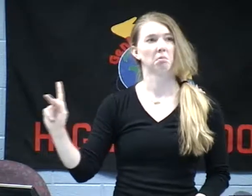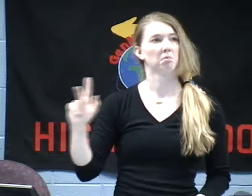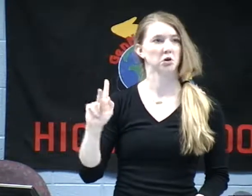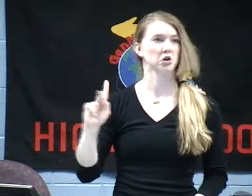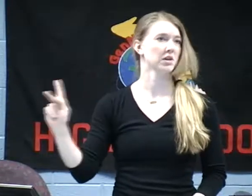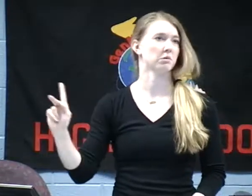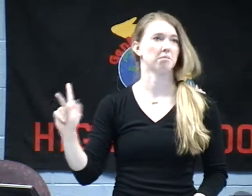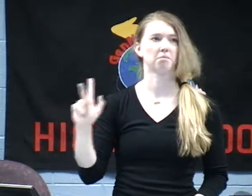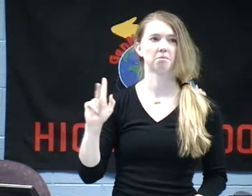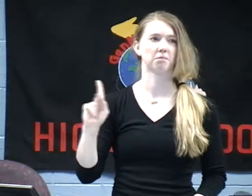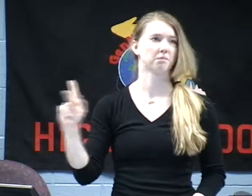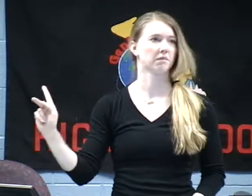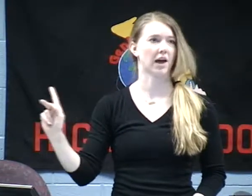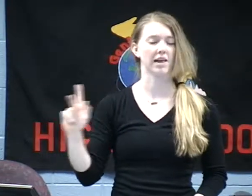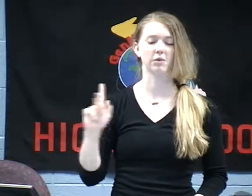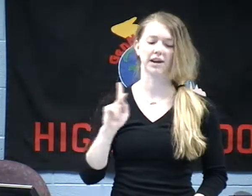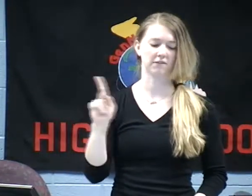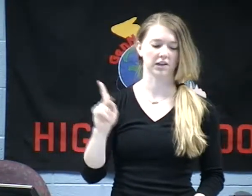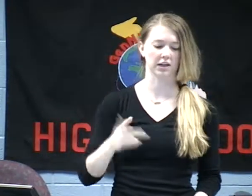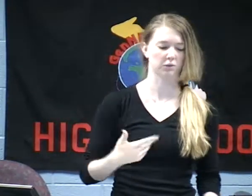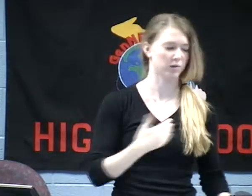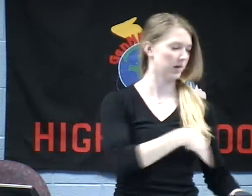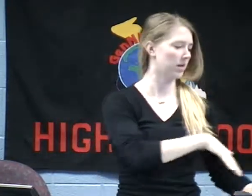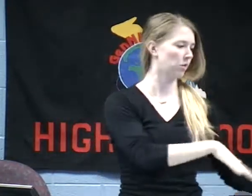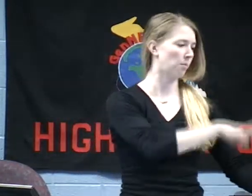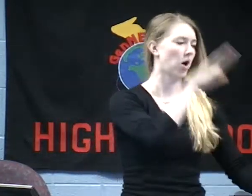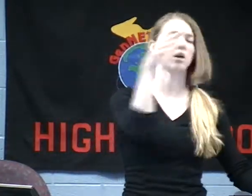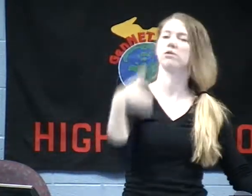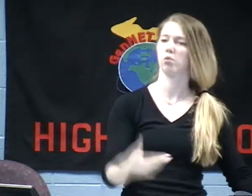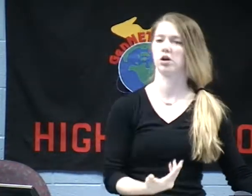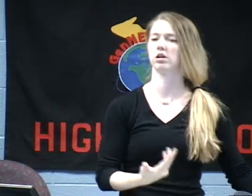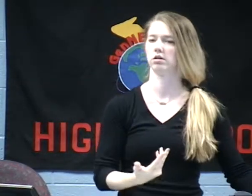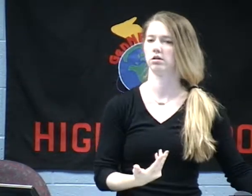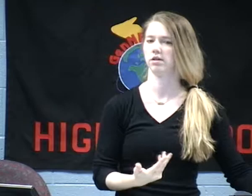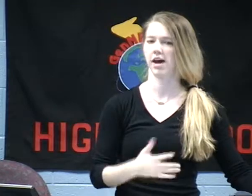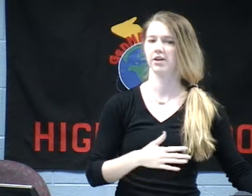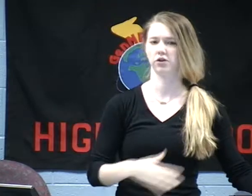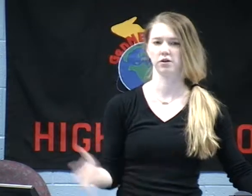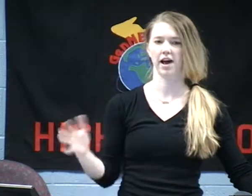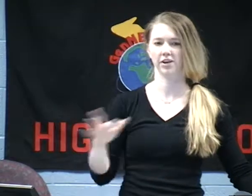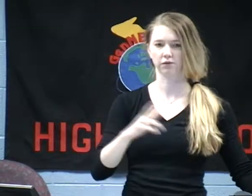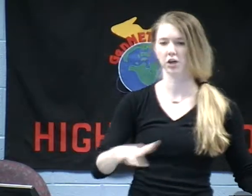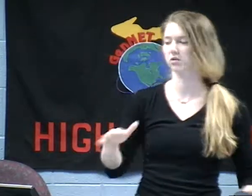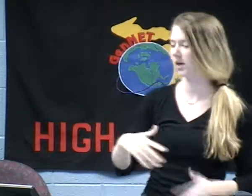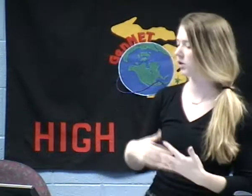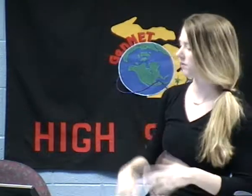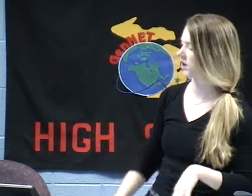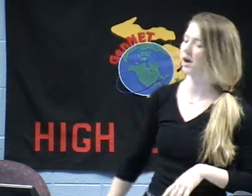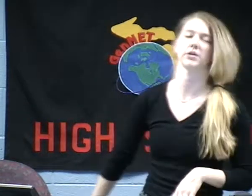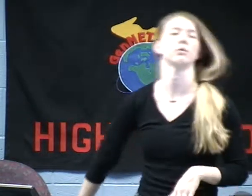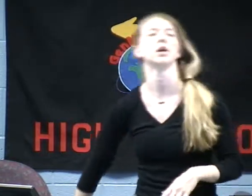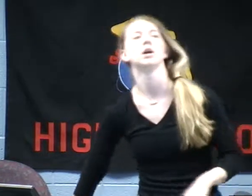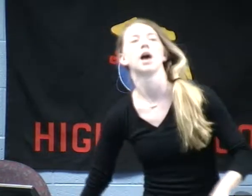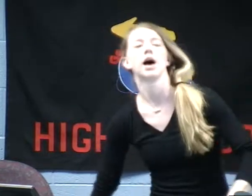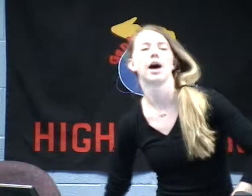You could do either one. And that one I feel like it would be part of the word. As your finger spelling, you figure it out with that one.